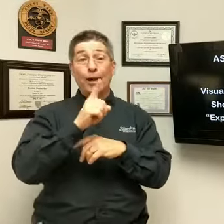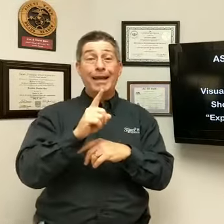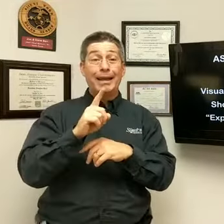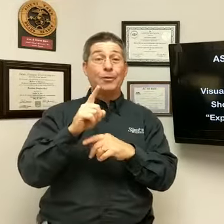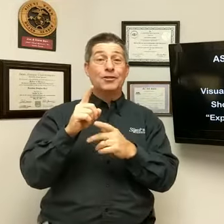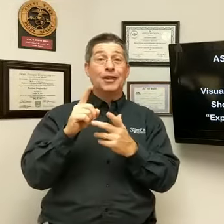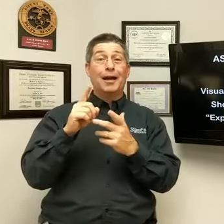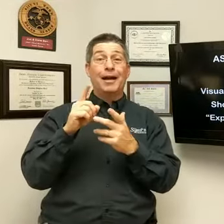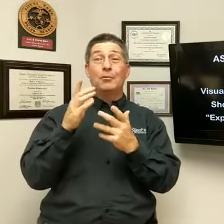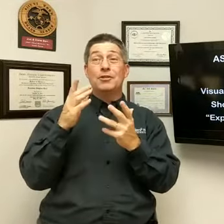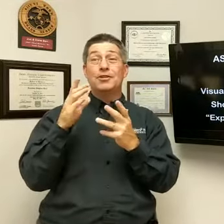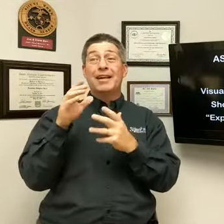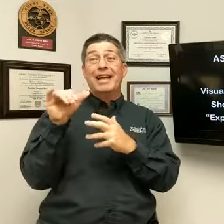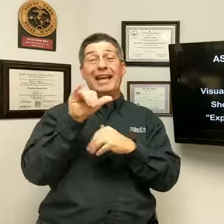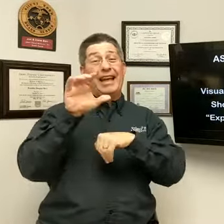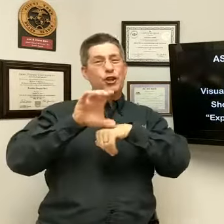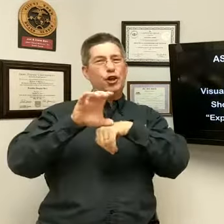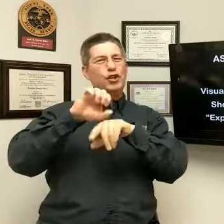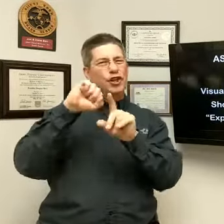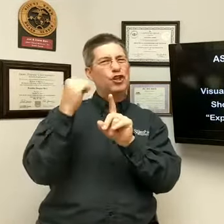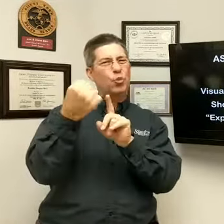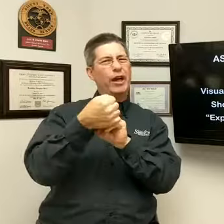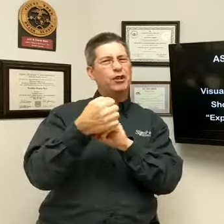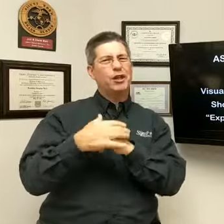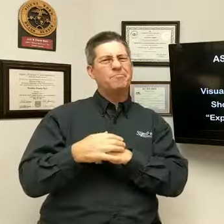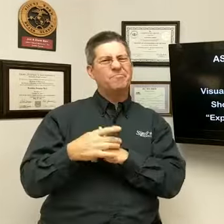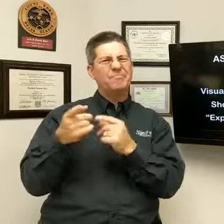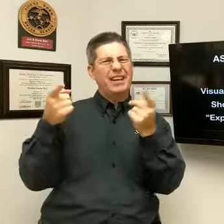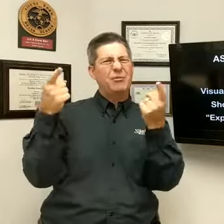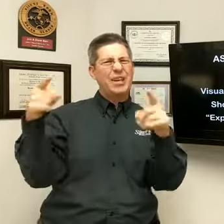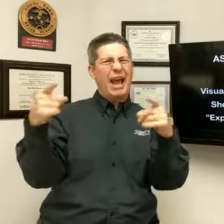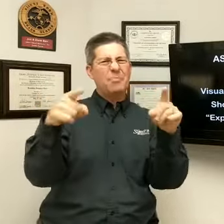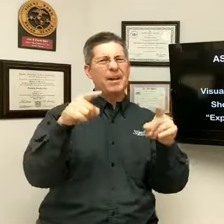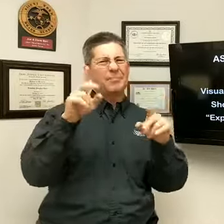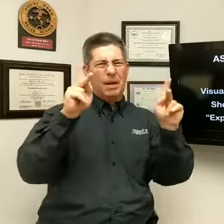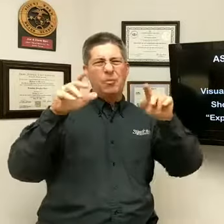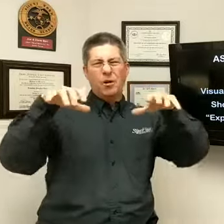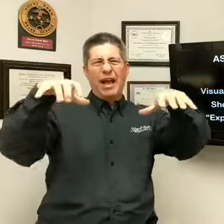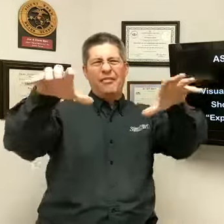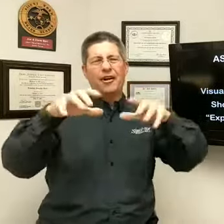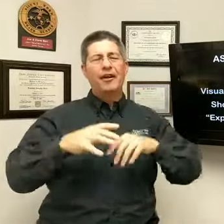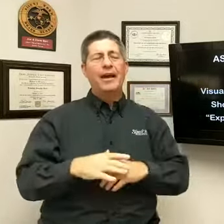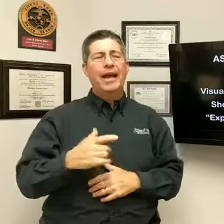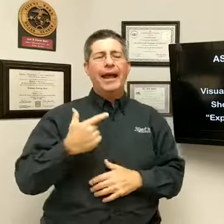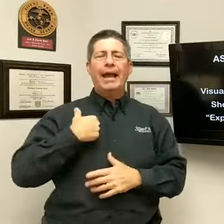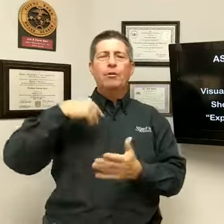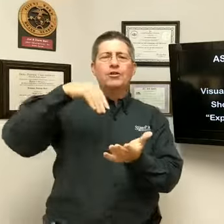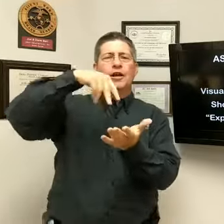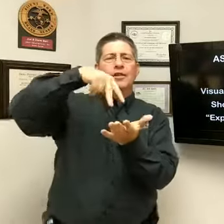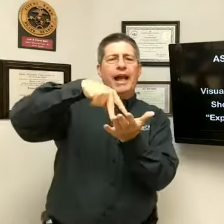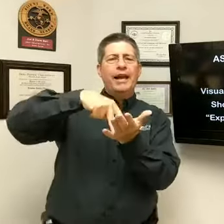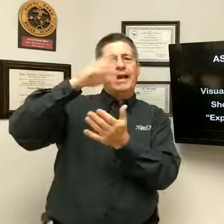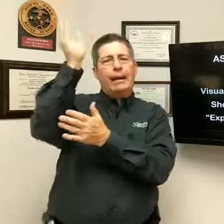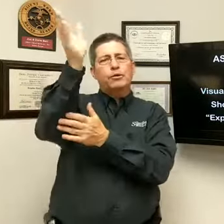it was in a church situation. What was happening? People were out there, and I was standing and I was